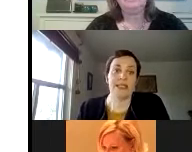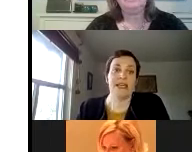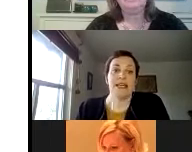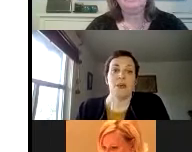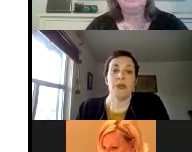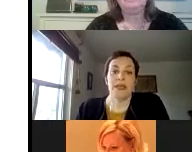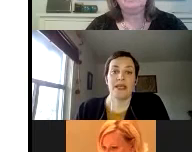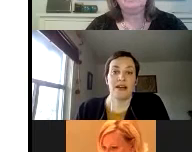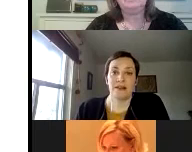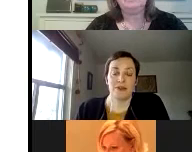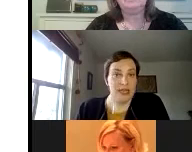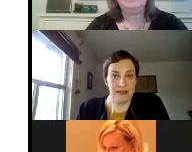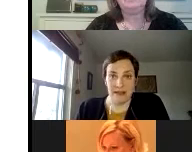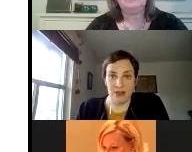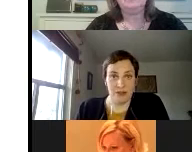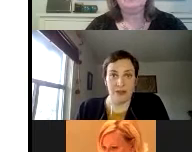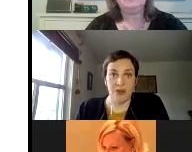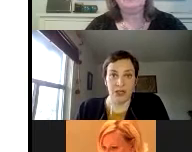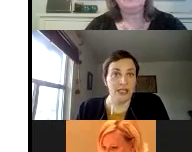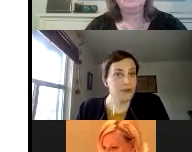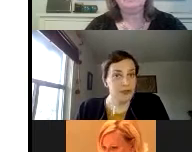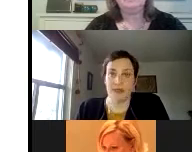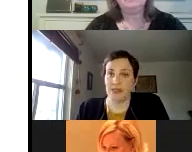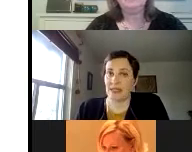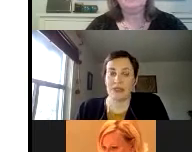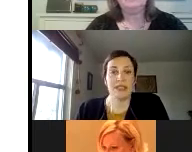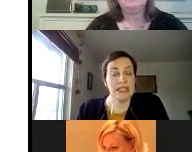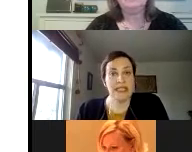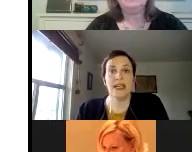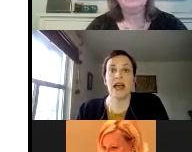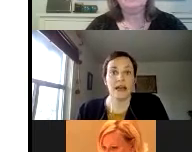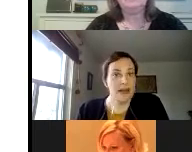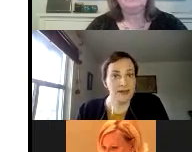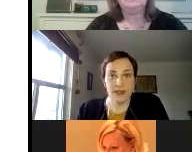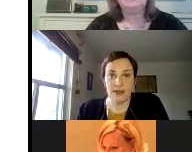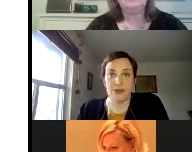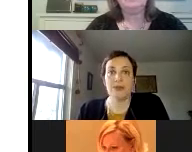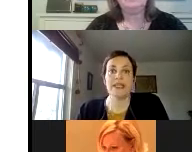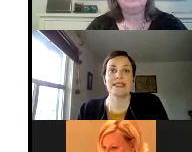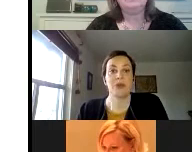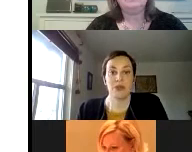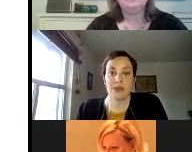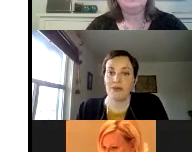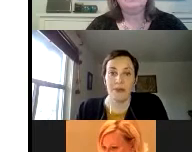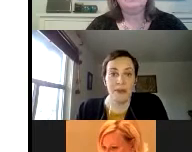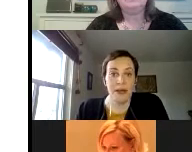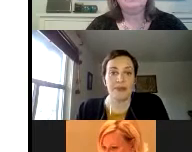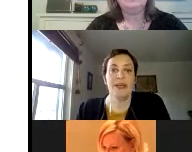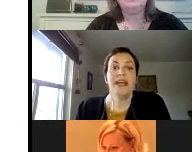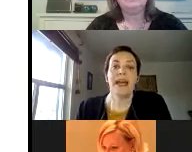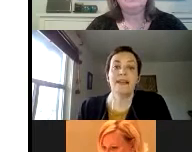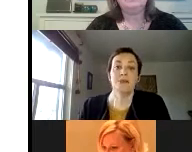said, we've made the document available online, futureus.cnpa.ca. Have a look at the toolkit, put yourself on the